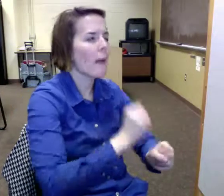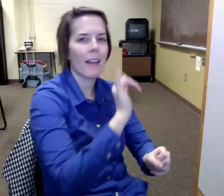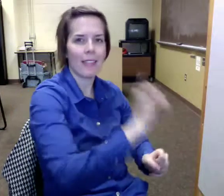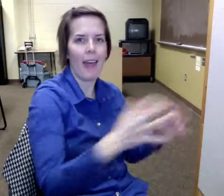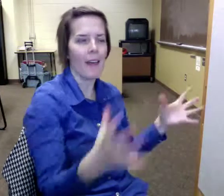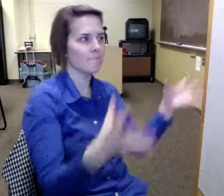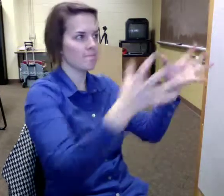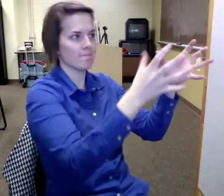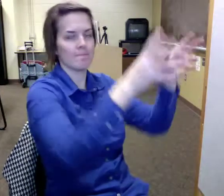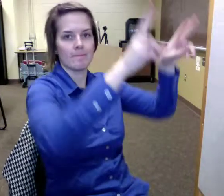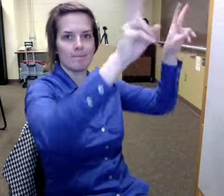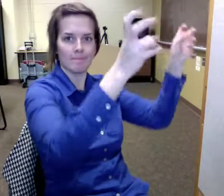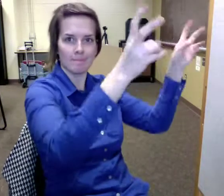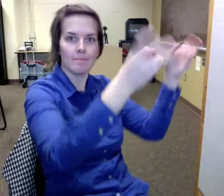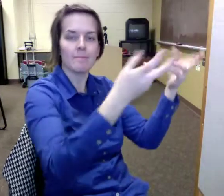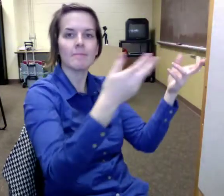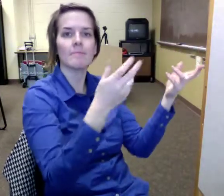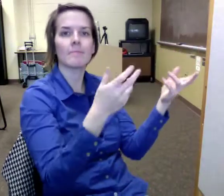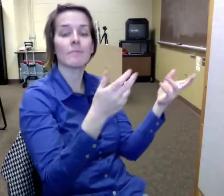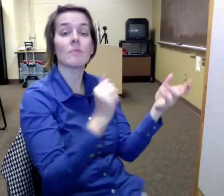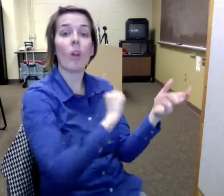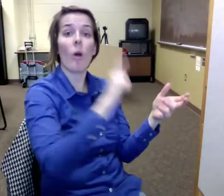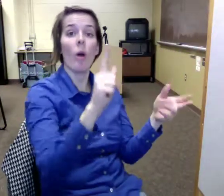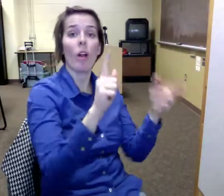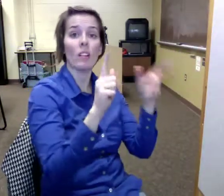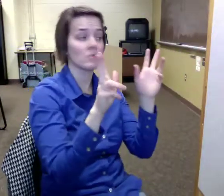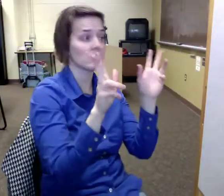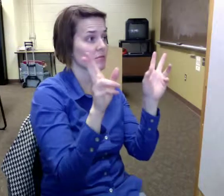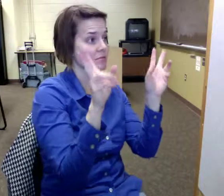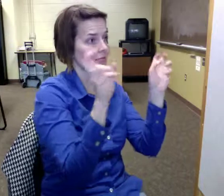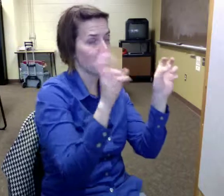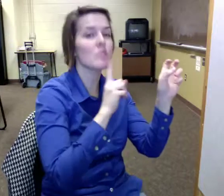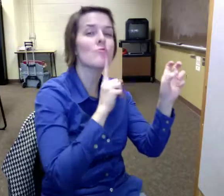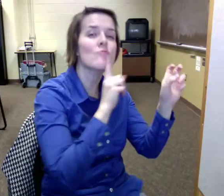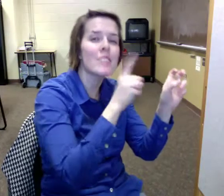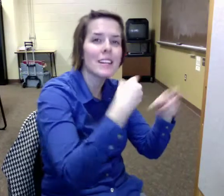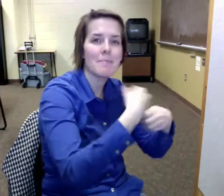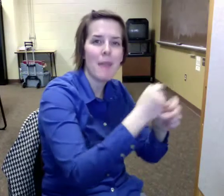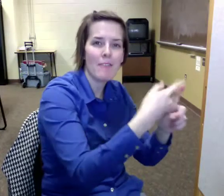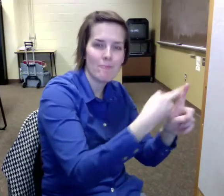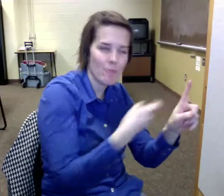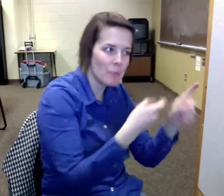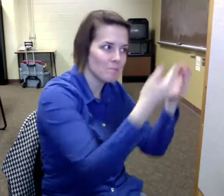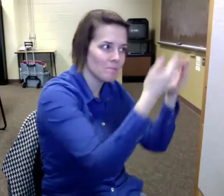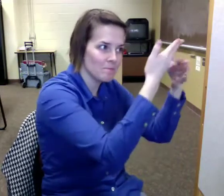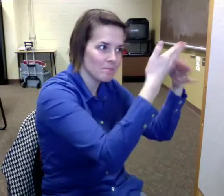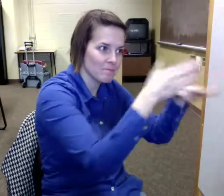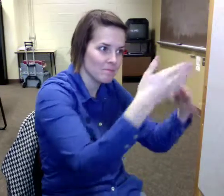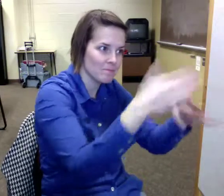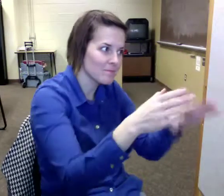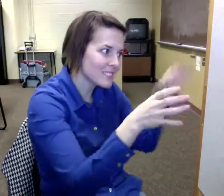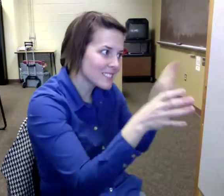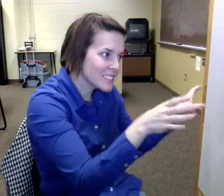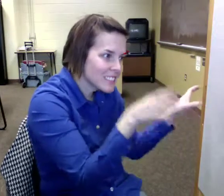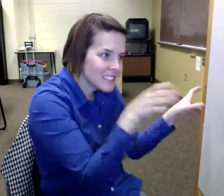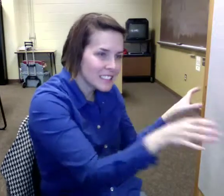of really sort of connecting subtopics. For example, let me think of a topic. Oh, take a topic like divorce. 4 students in my